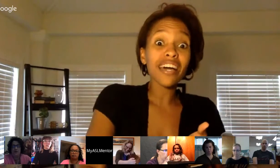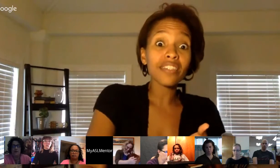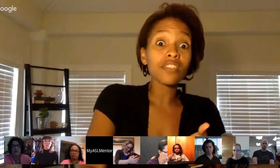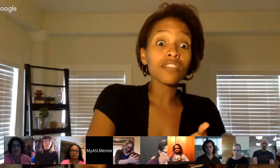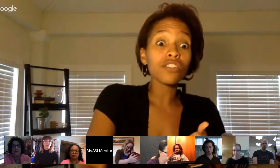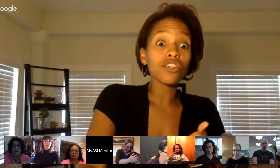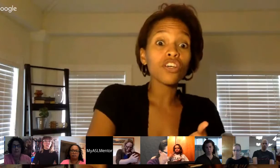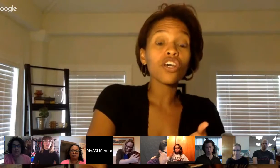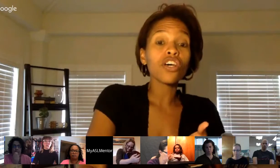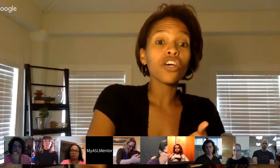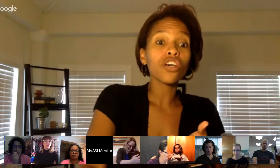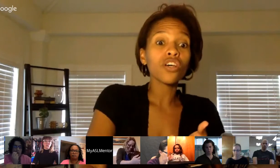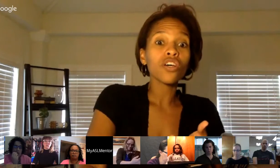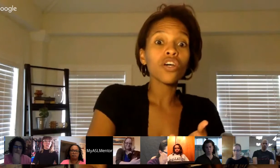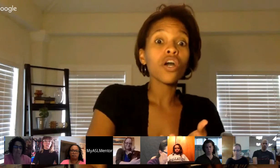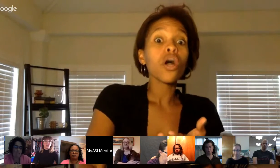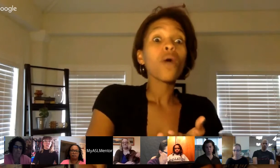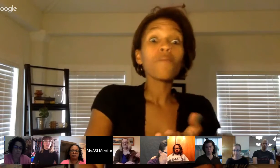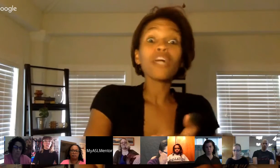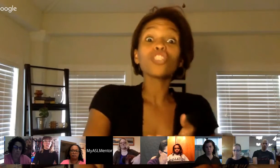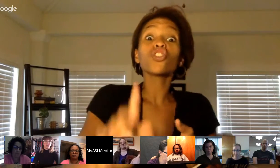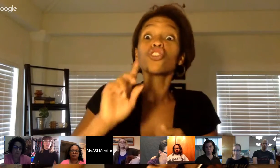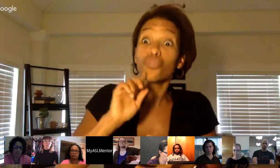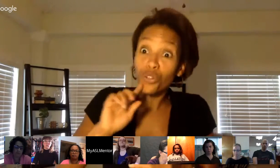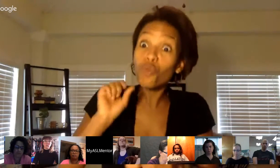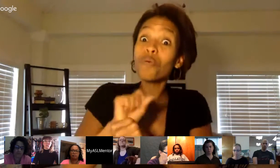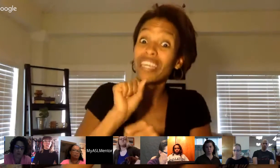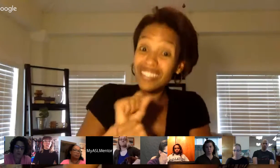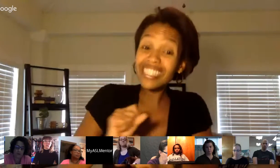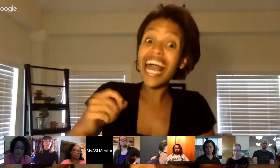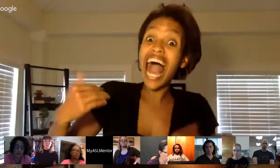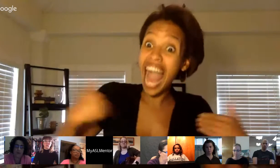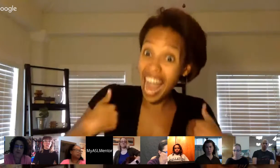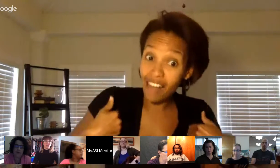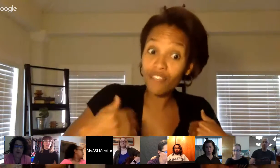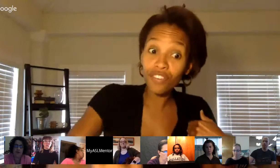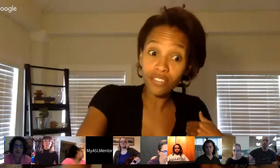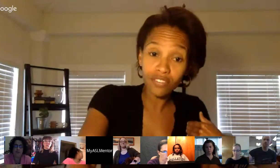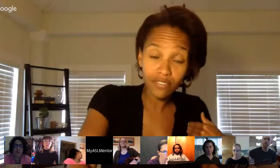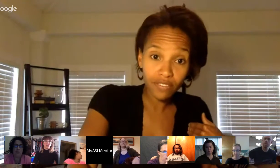she says, but true biz have